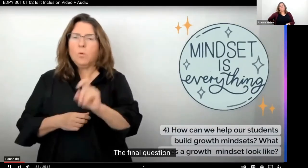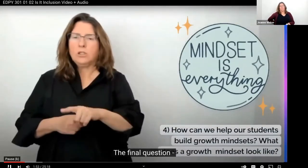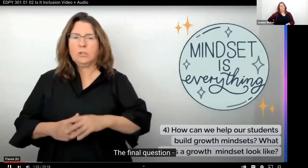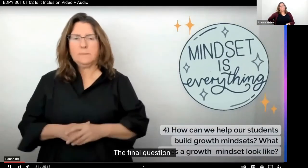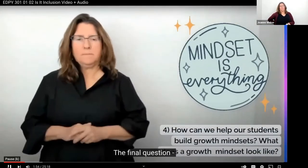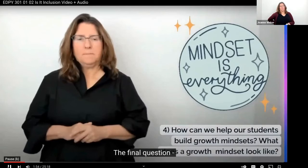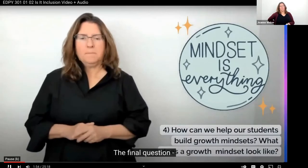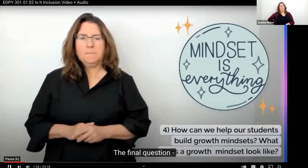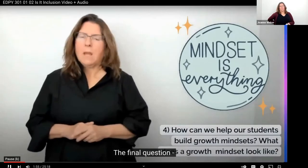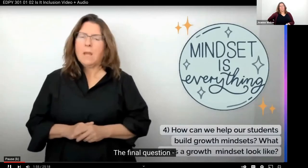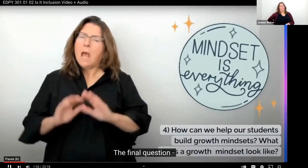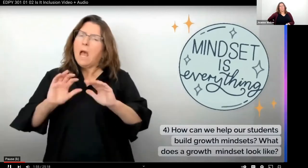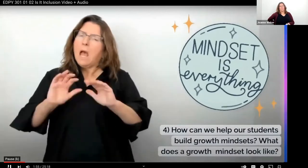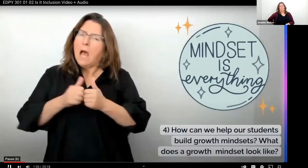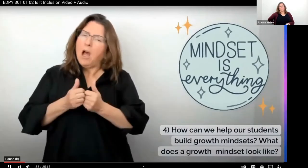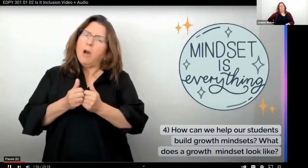The final question: